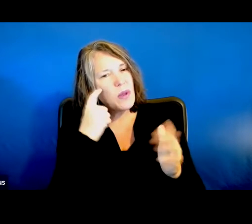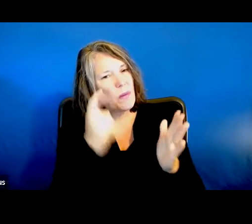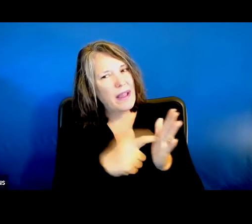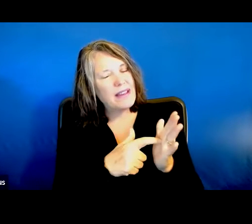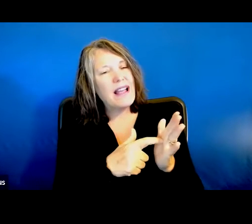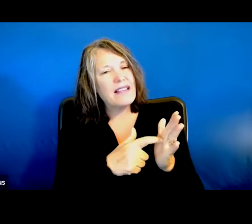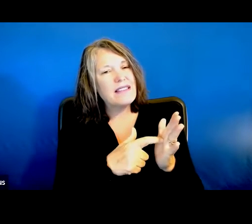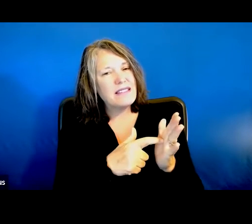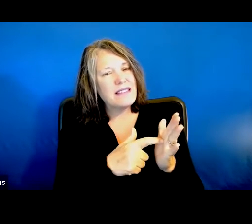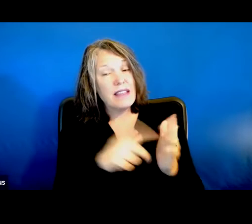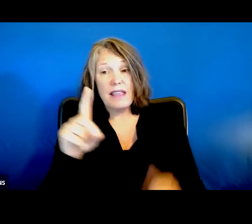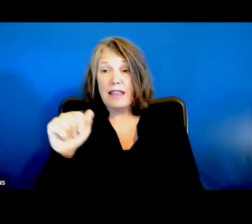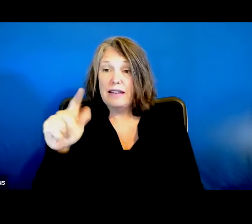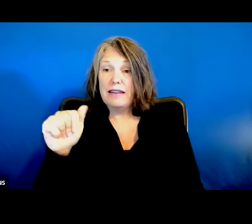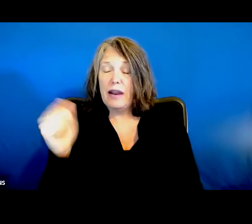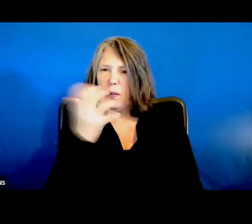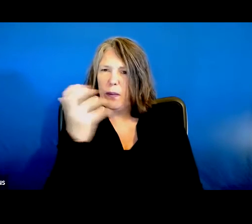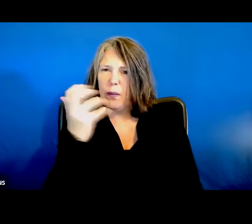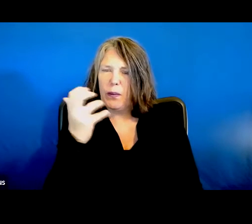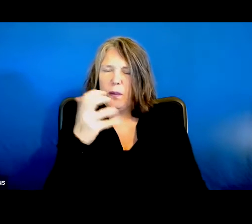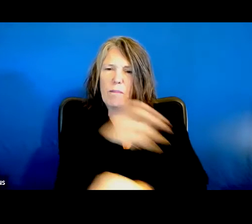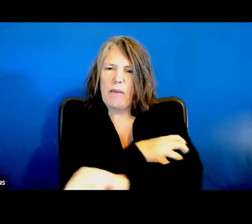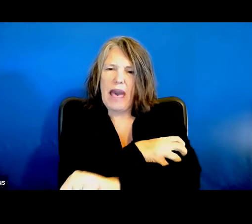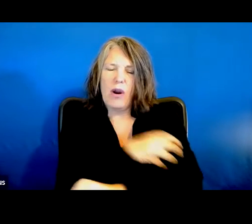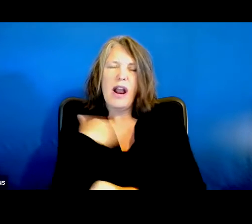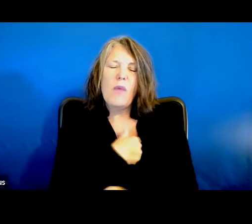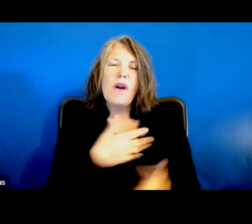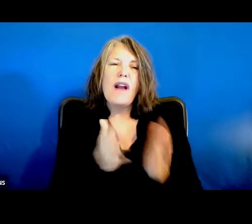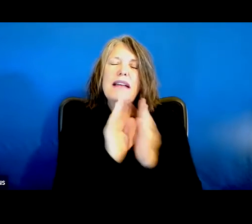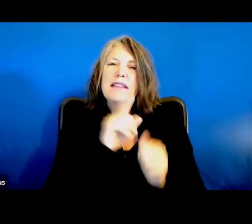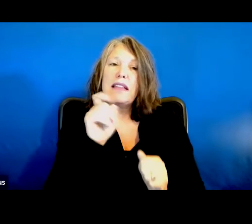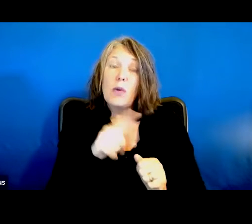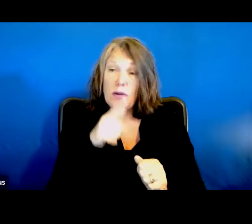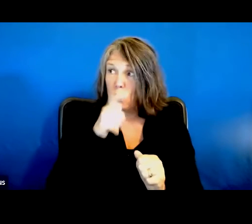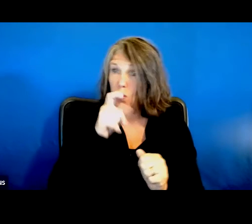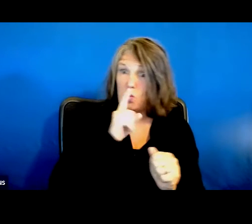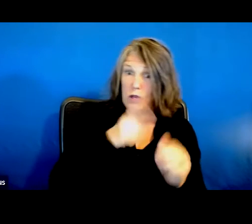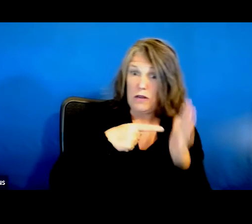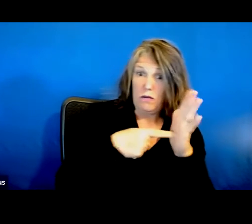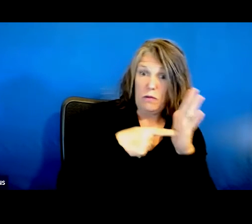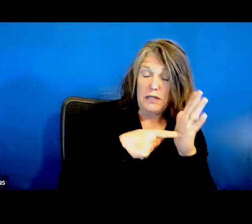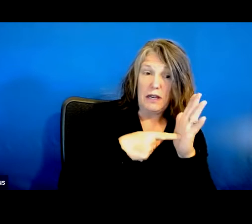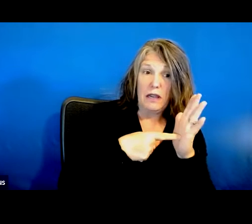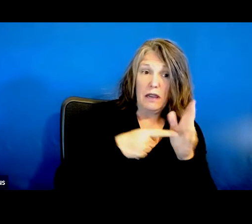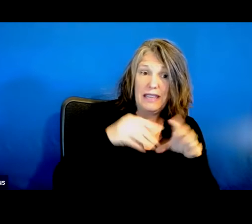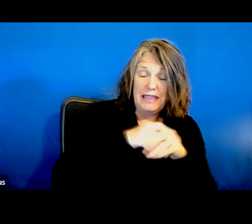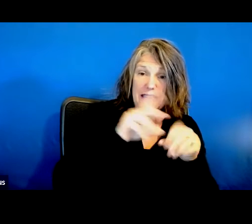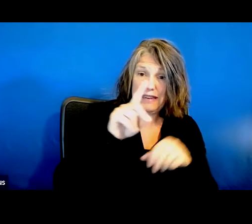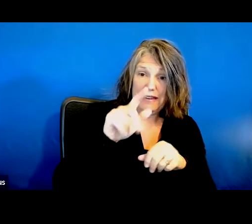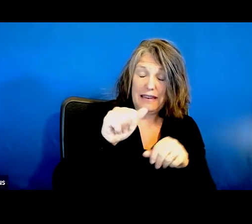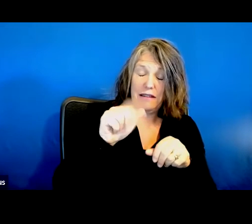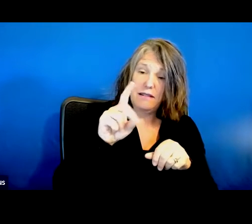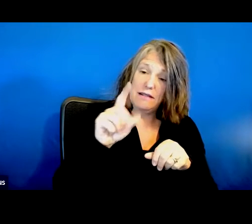the power in data, really, we're asking that question of who is getting represented in data systems, and